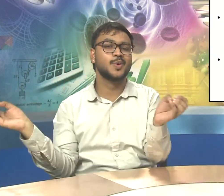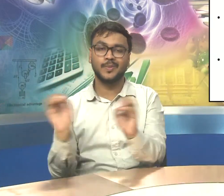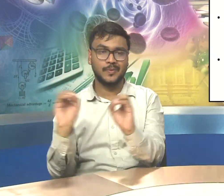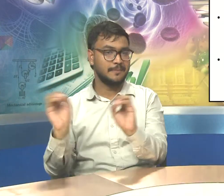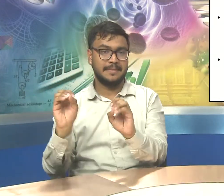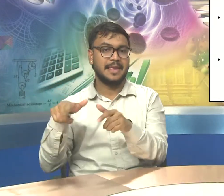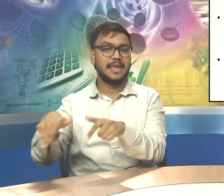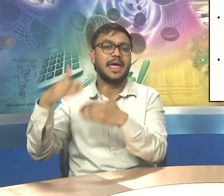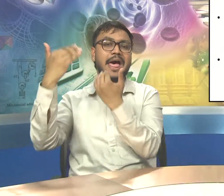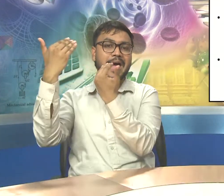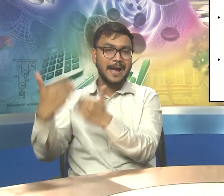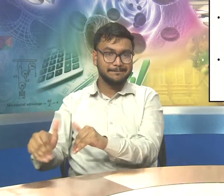But in animal,